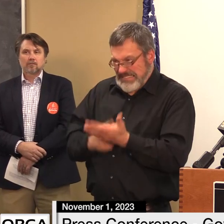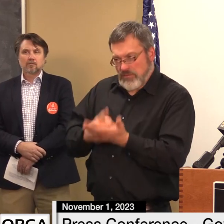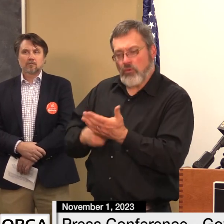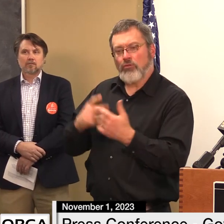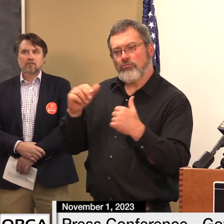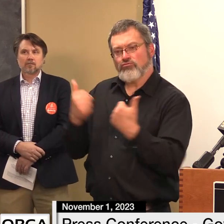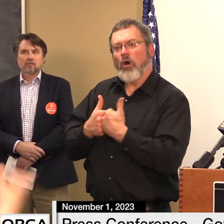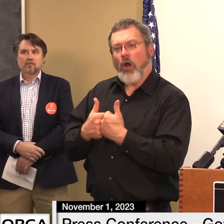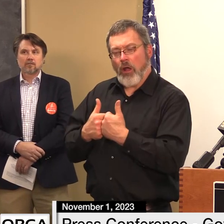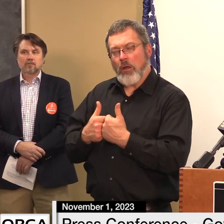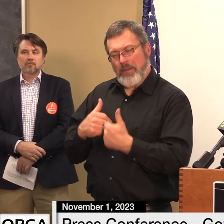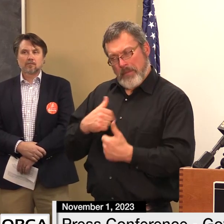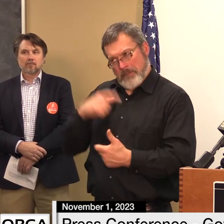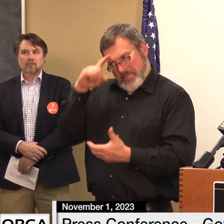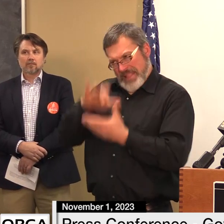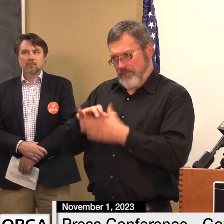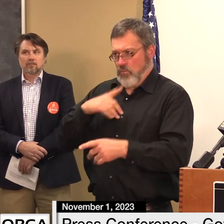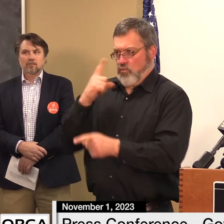do.